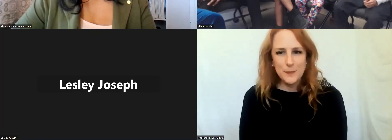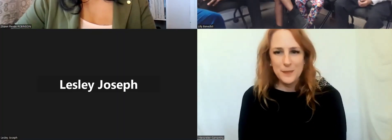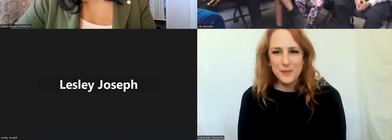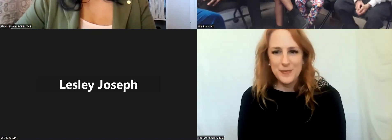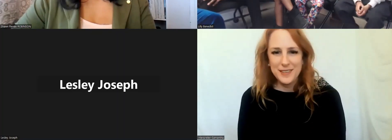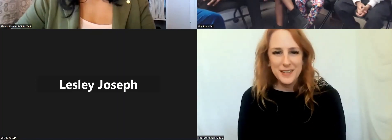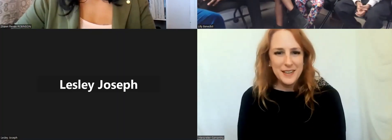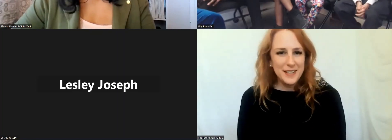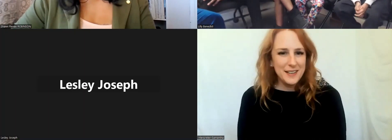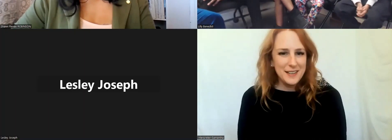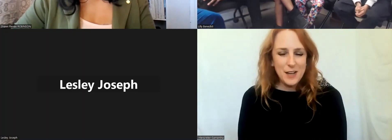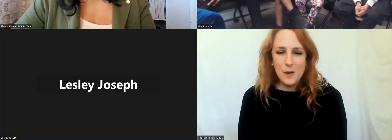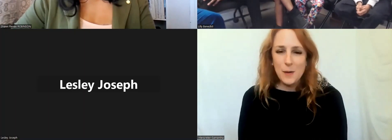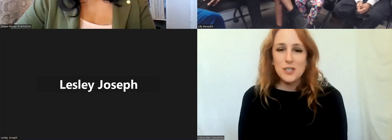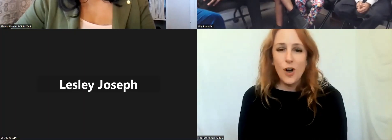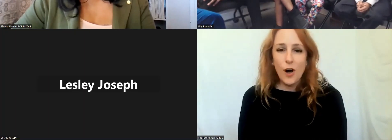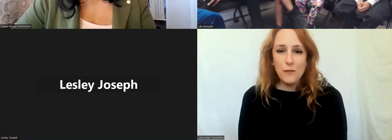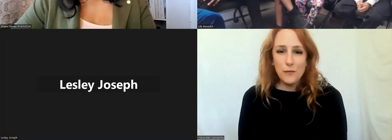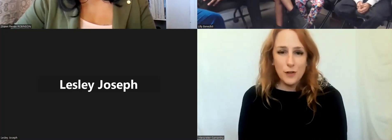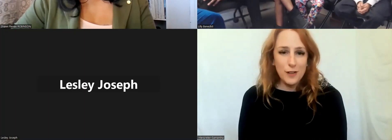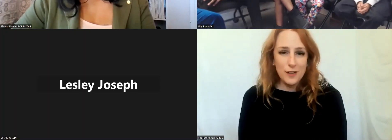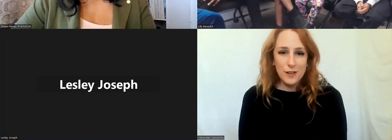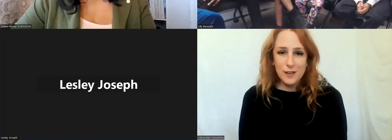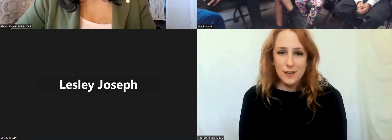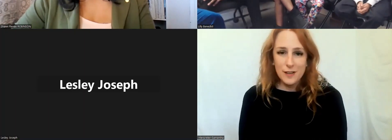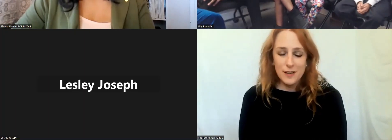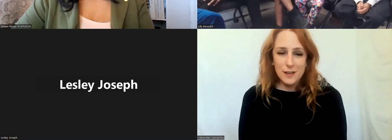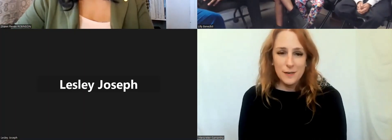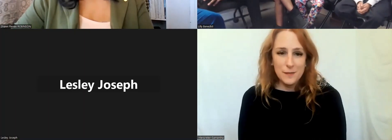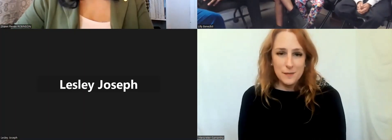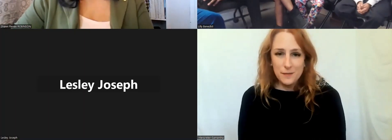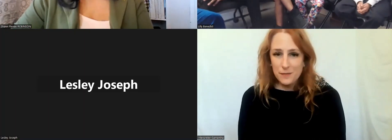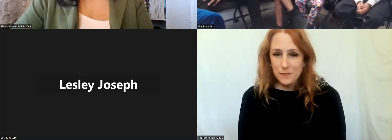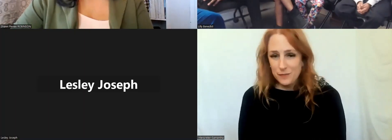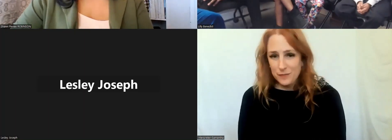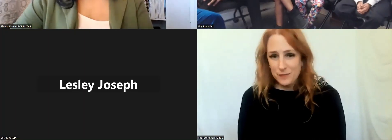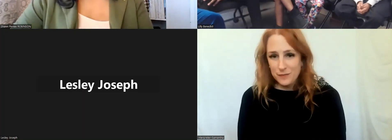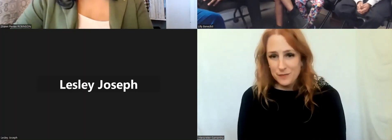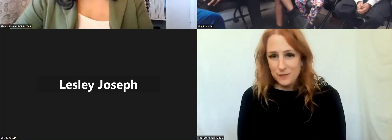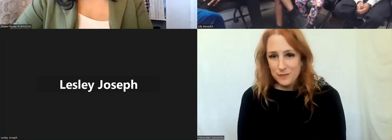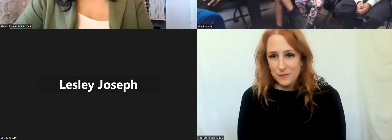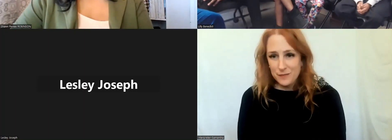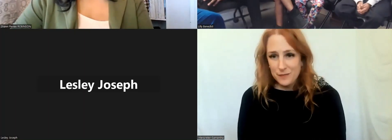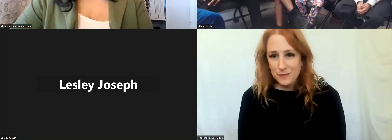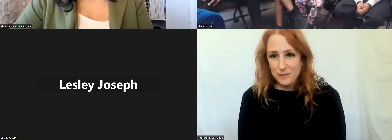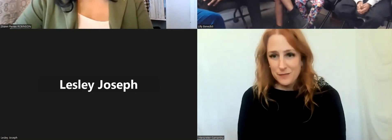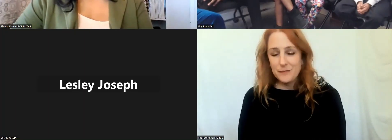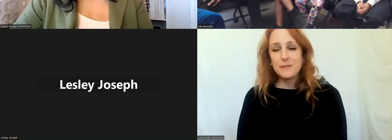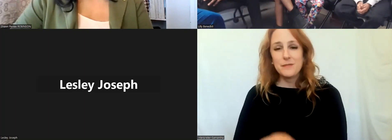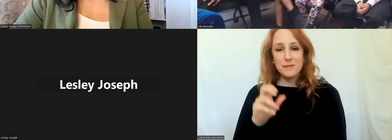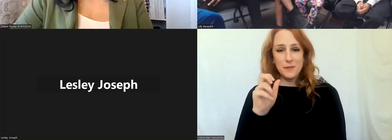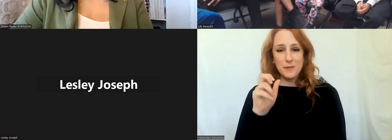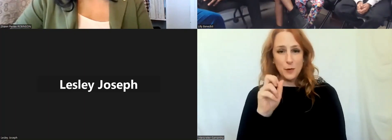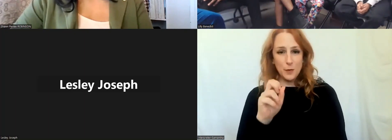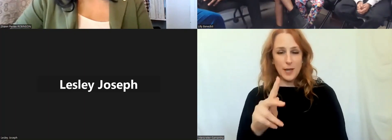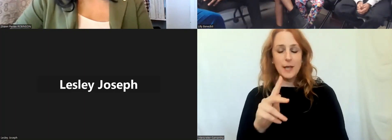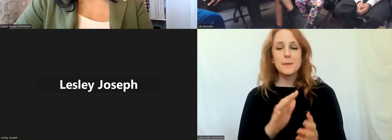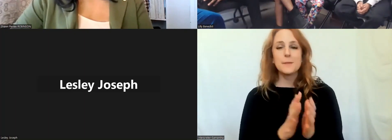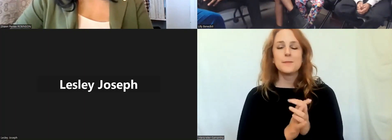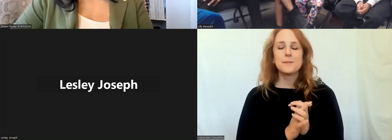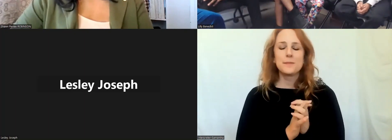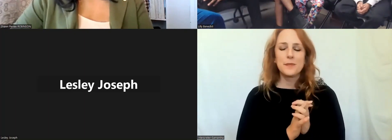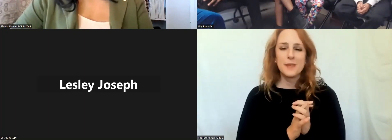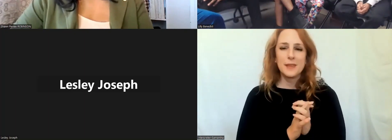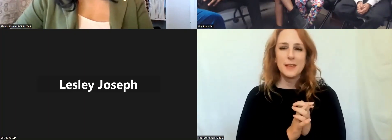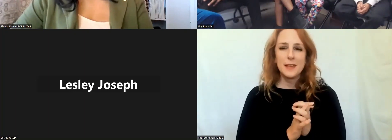Nope. No, it was awful. Okay. What can